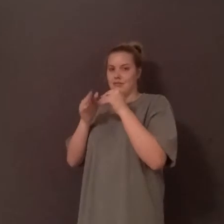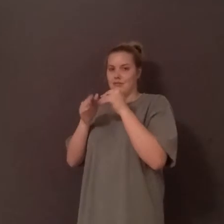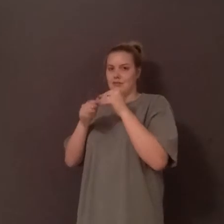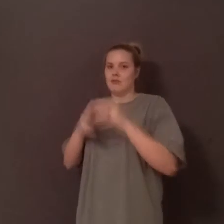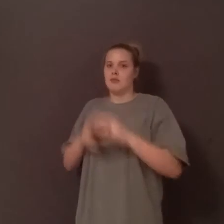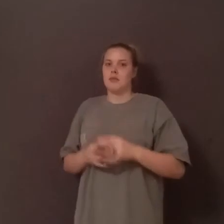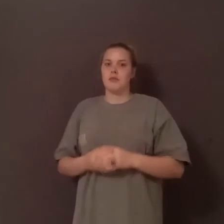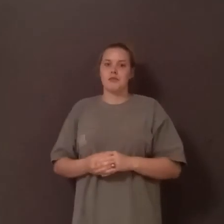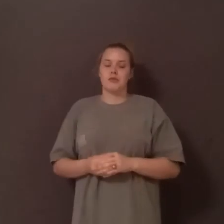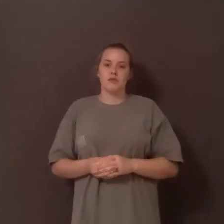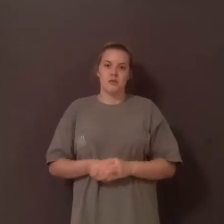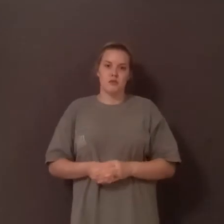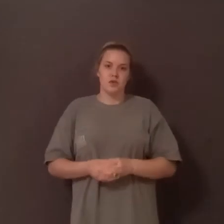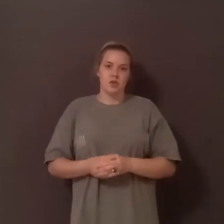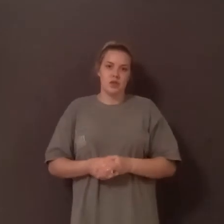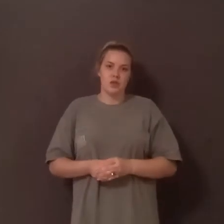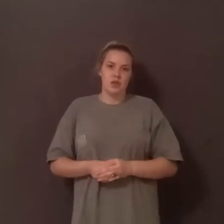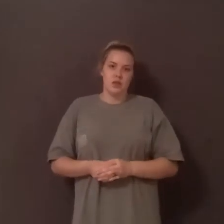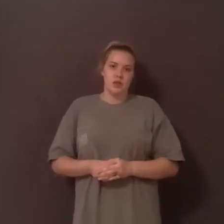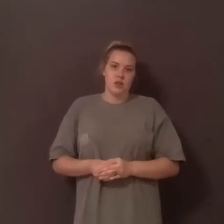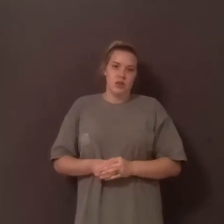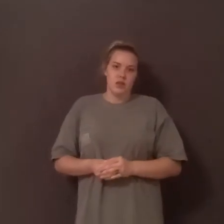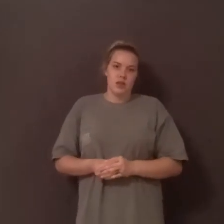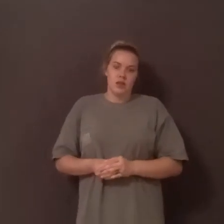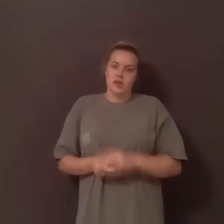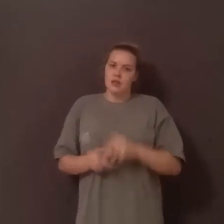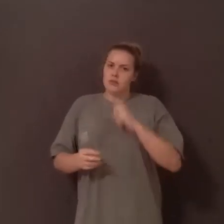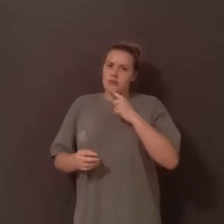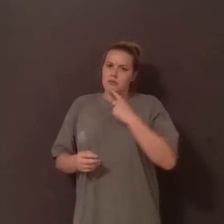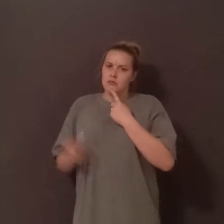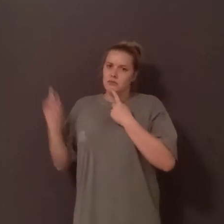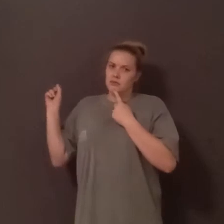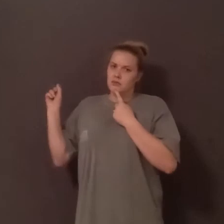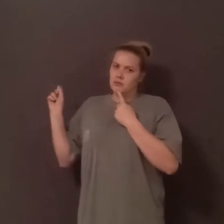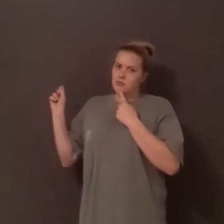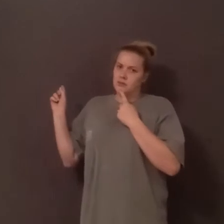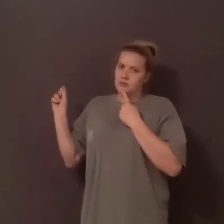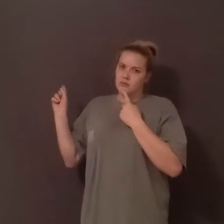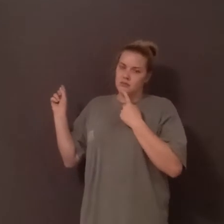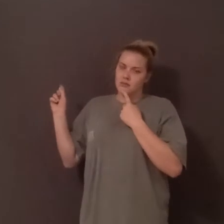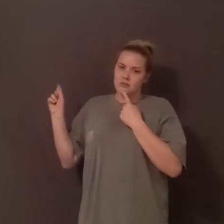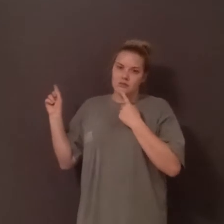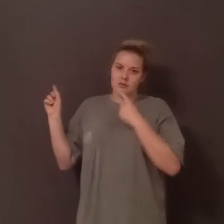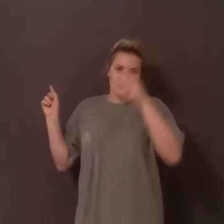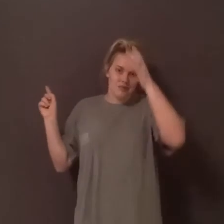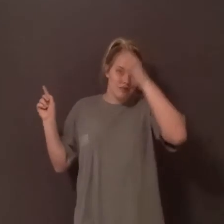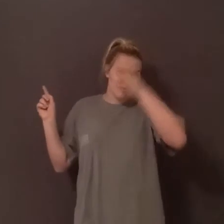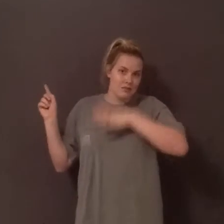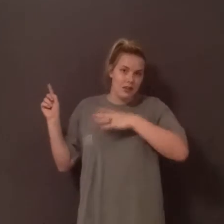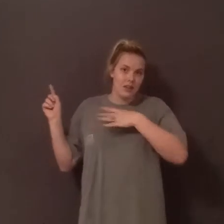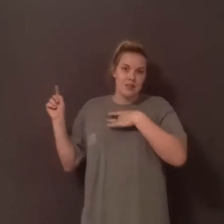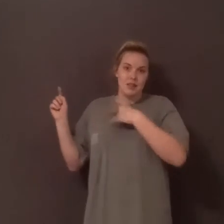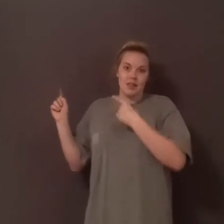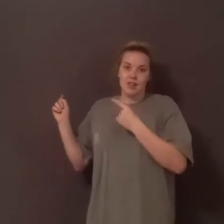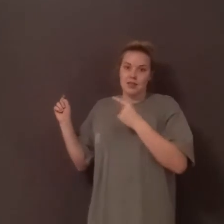Miscavige. I'm serious. You know, all these guys that you like, they're no good. Well, no, but